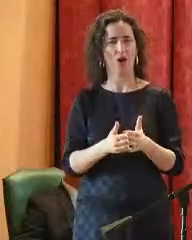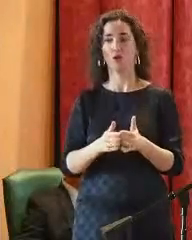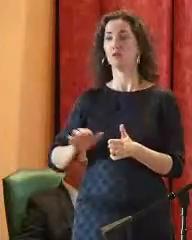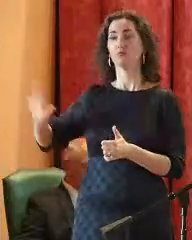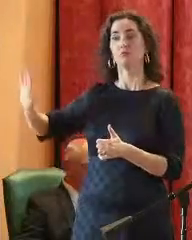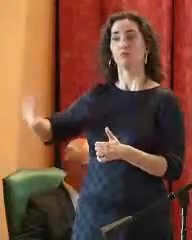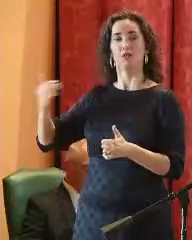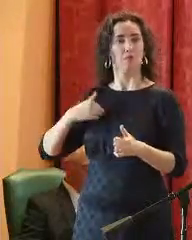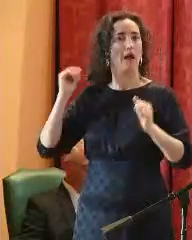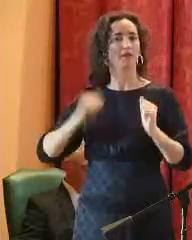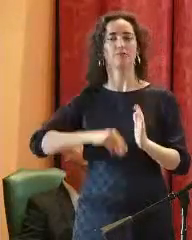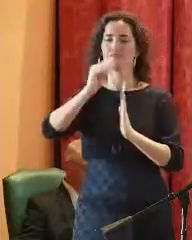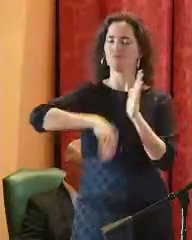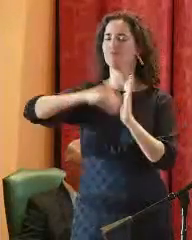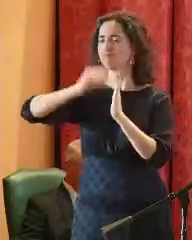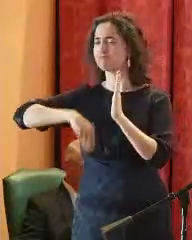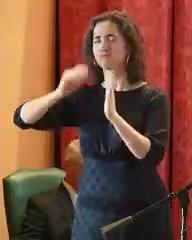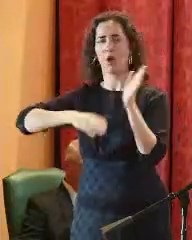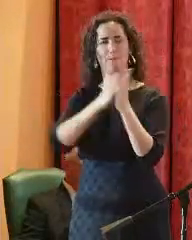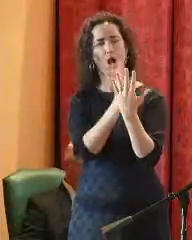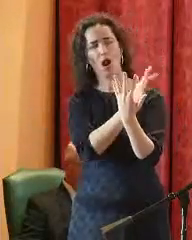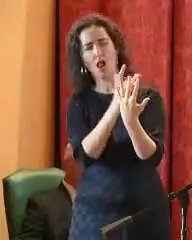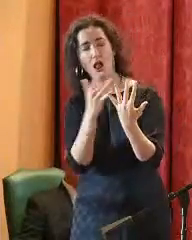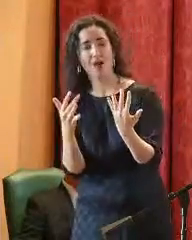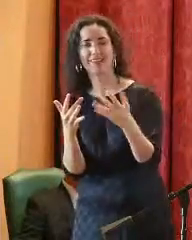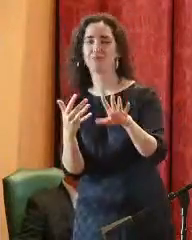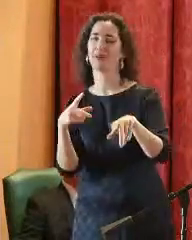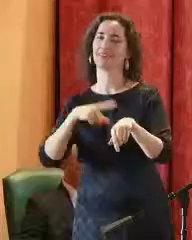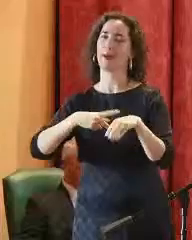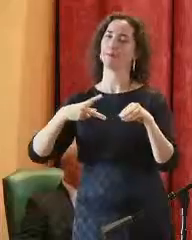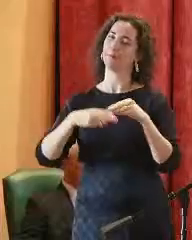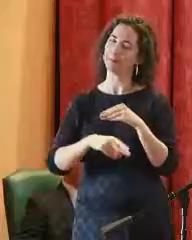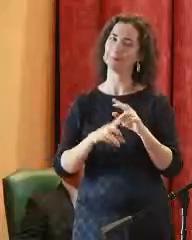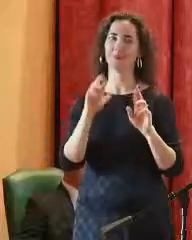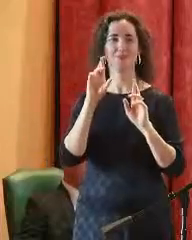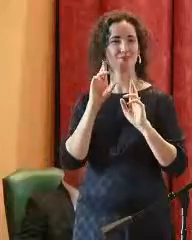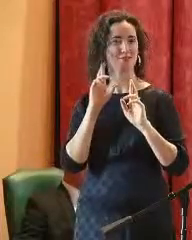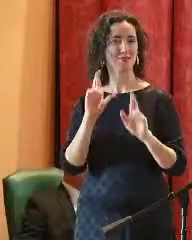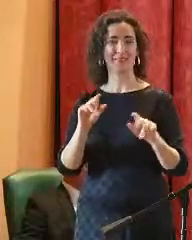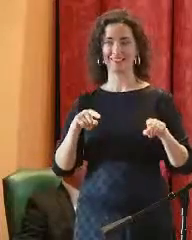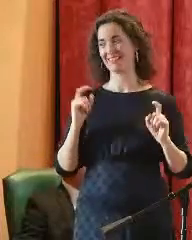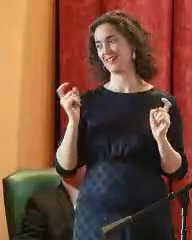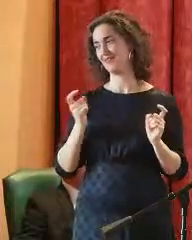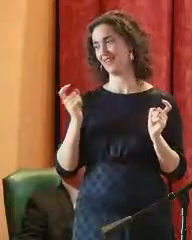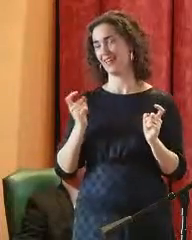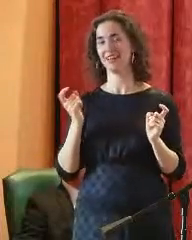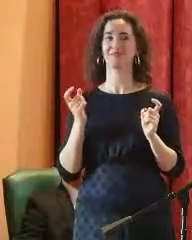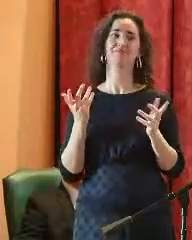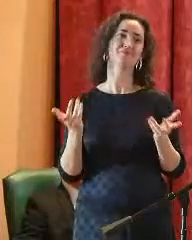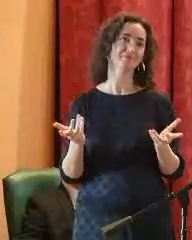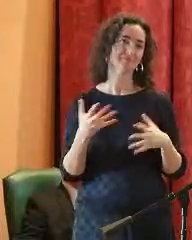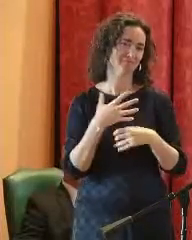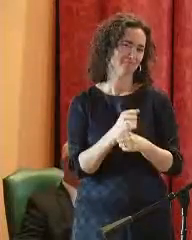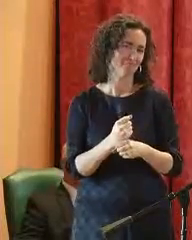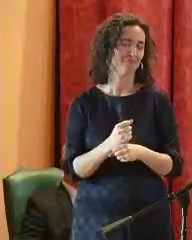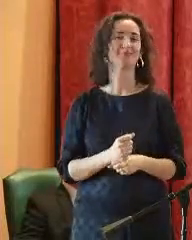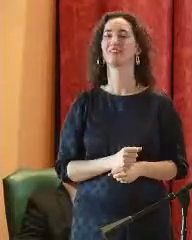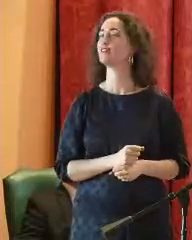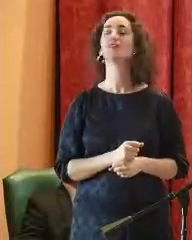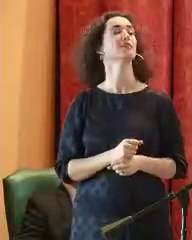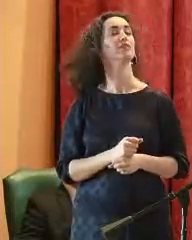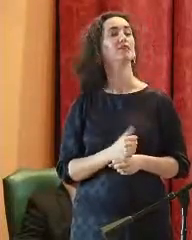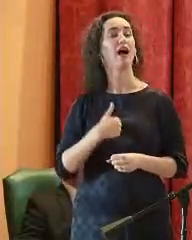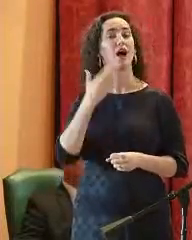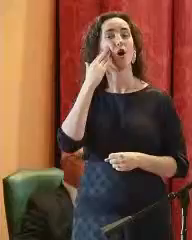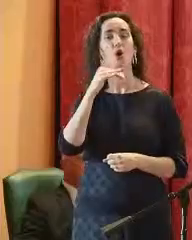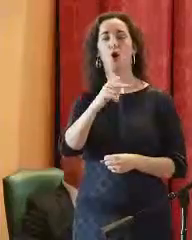book about this family. But, for the sake of time and to remain respectful of the ceremony guidelines, I know that